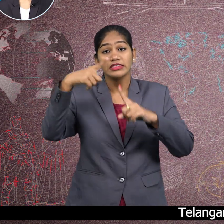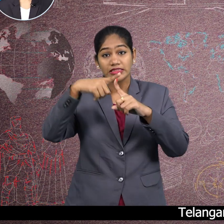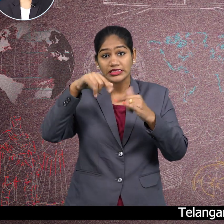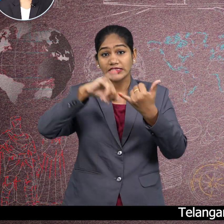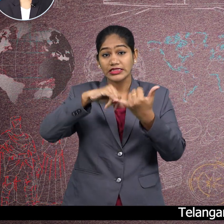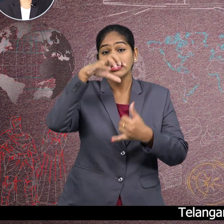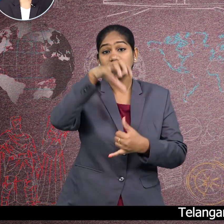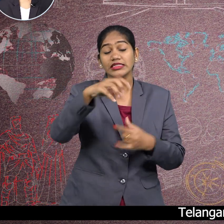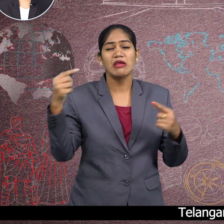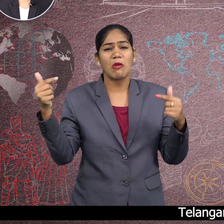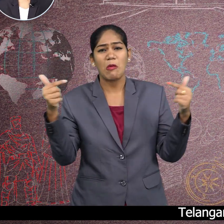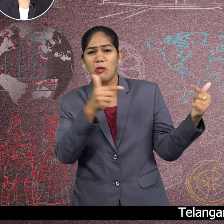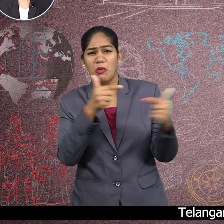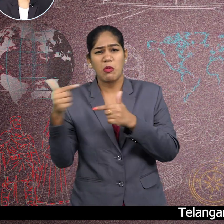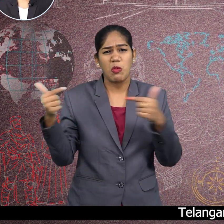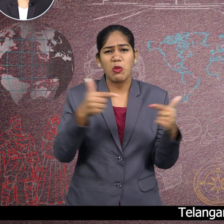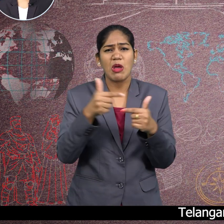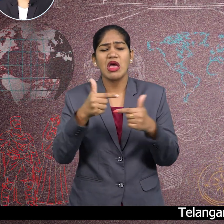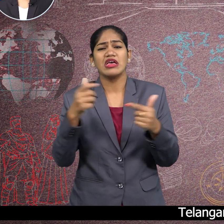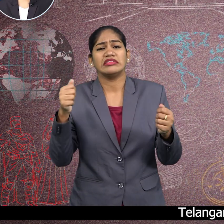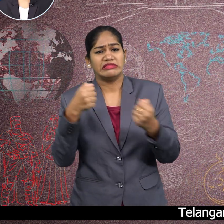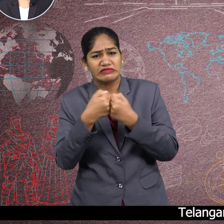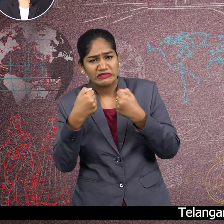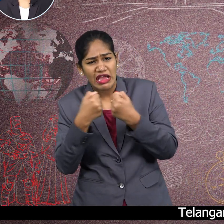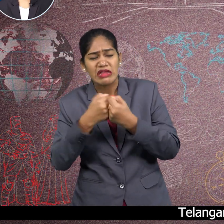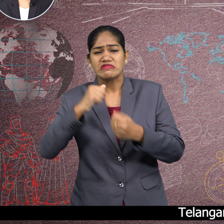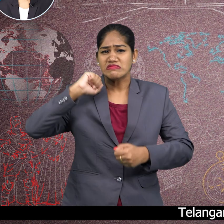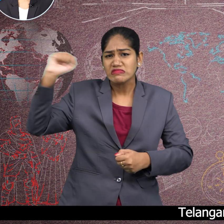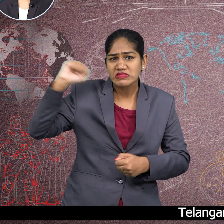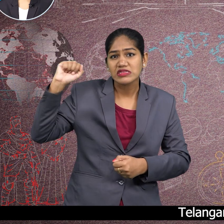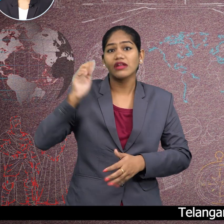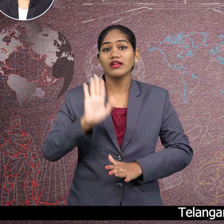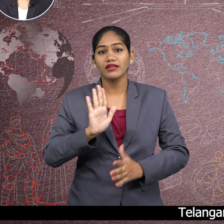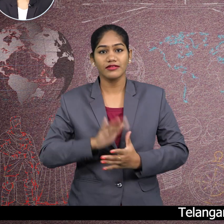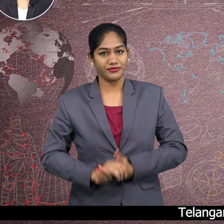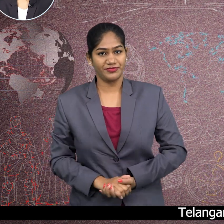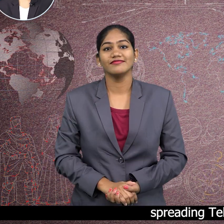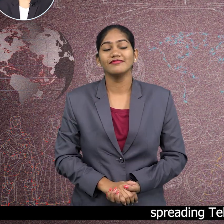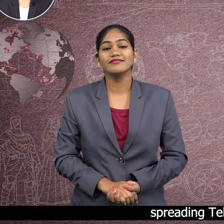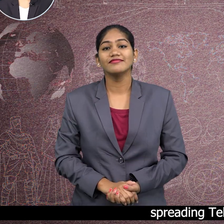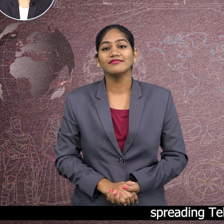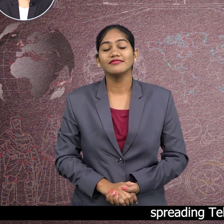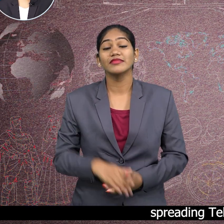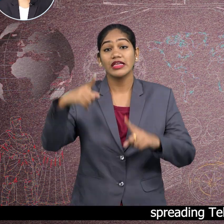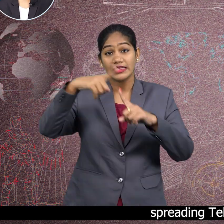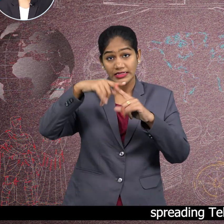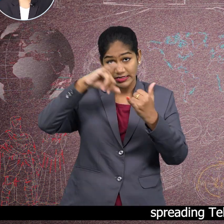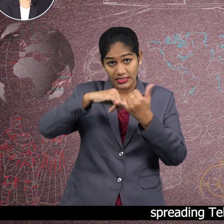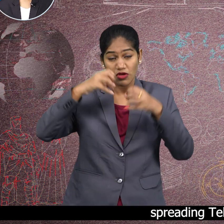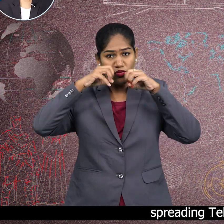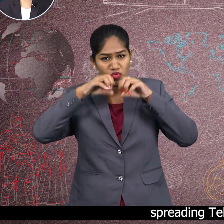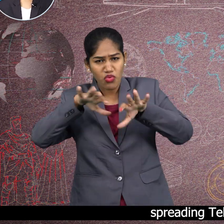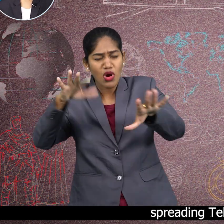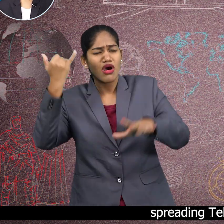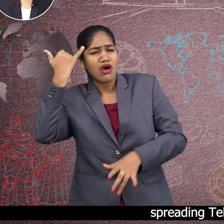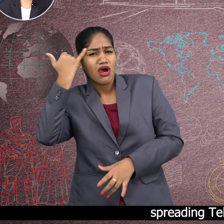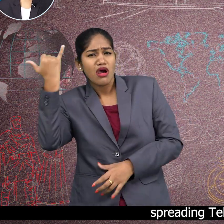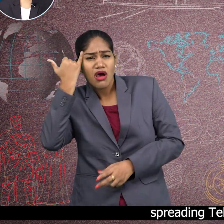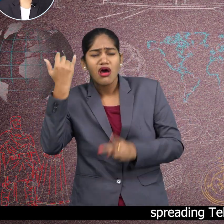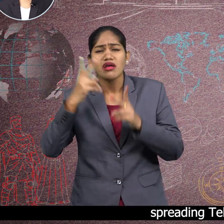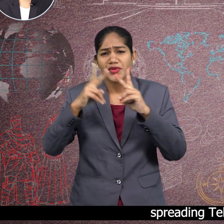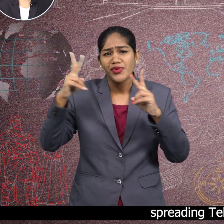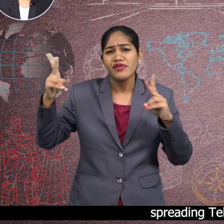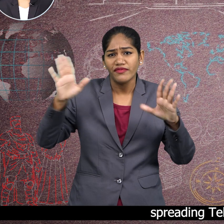agitation. spreading Telangana ideology,